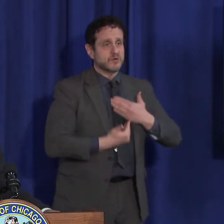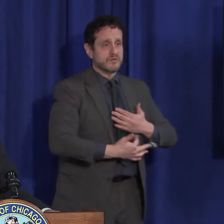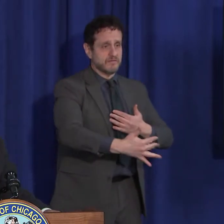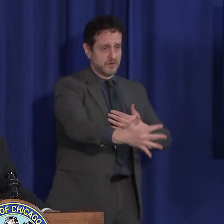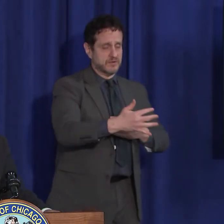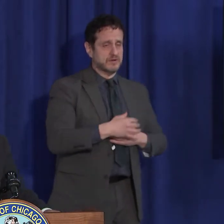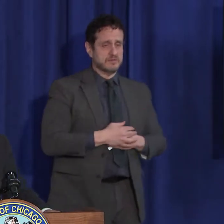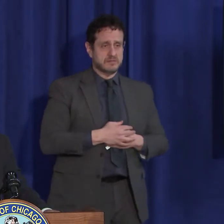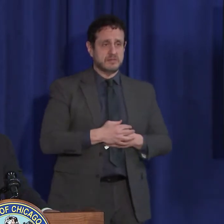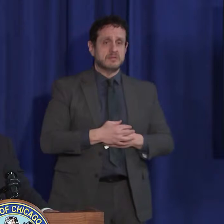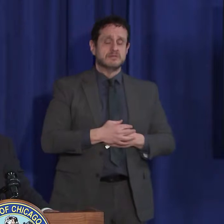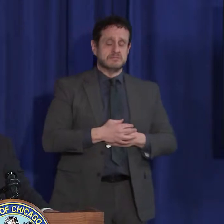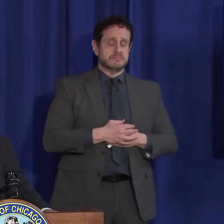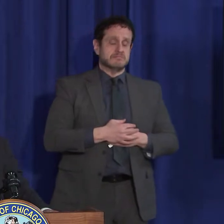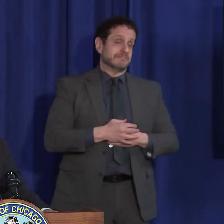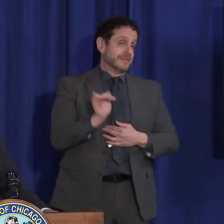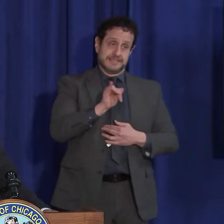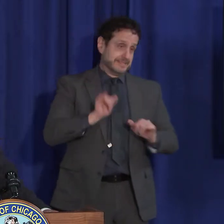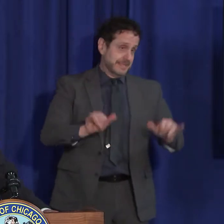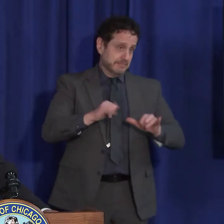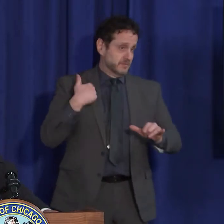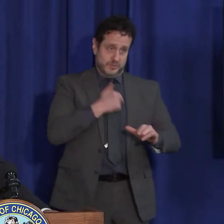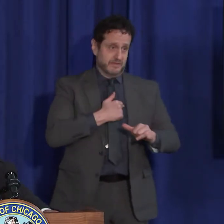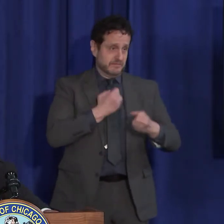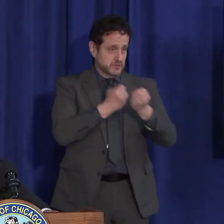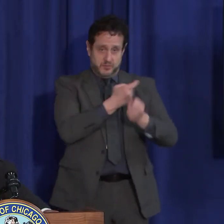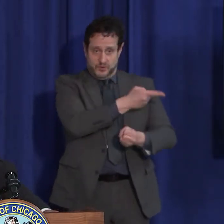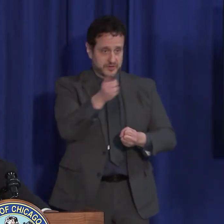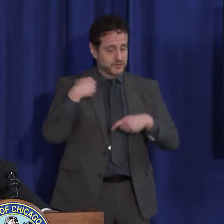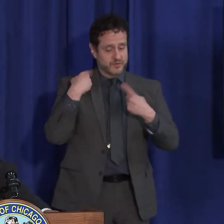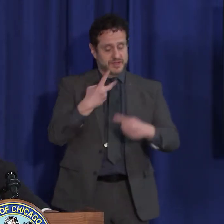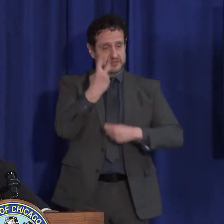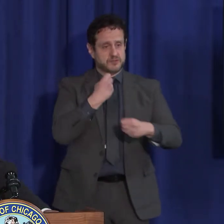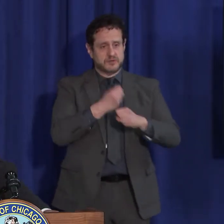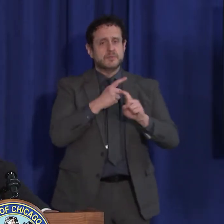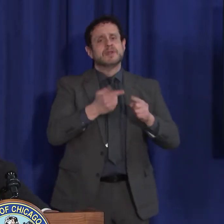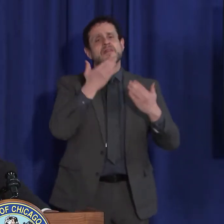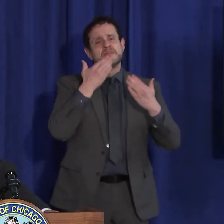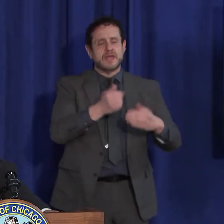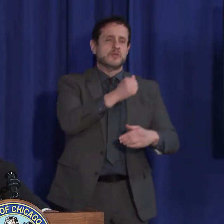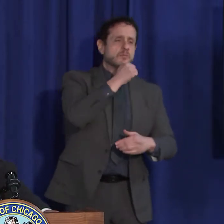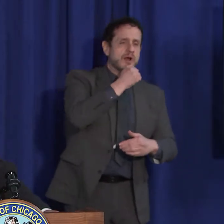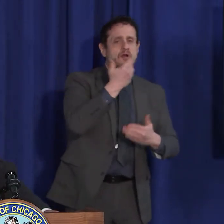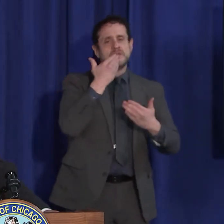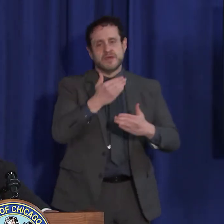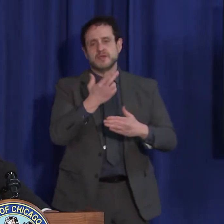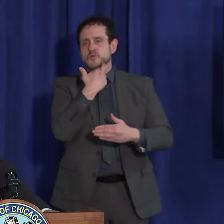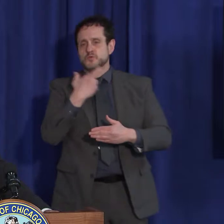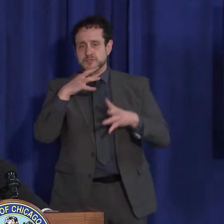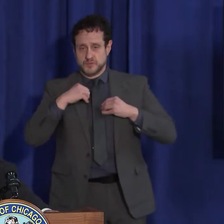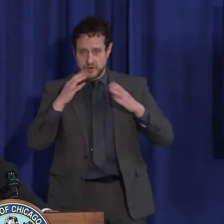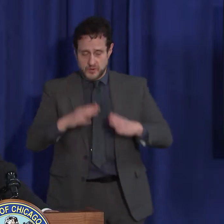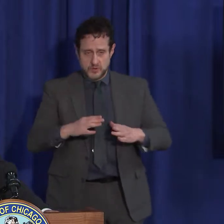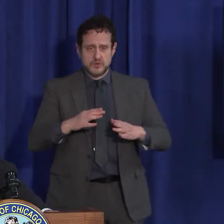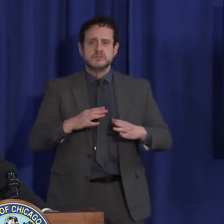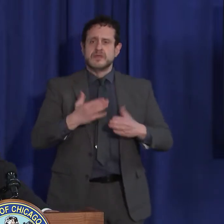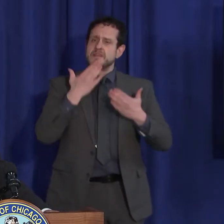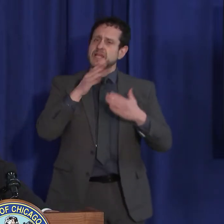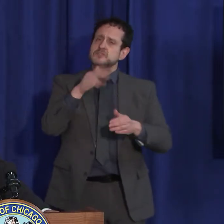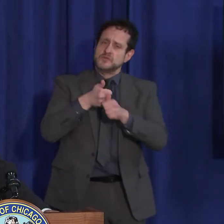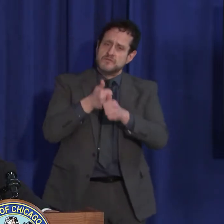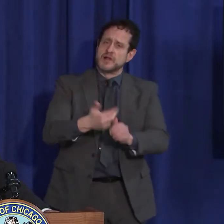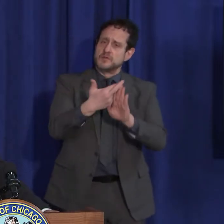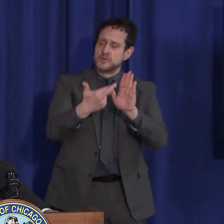as we have over these last 2 years. But thanks to your compliance, we are able to keep people safe, bump up